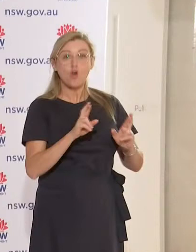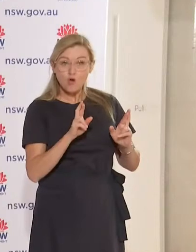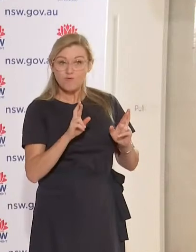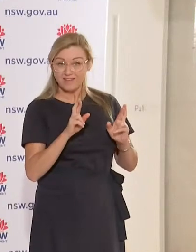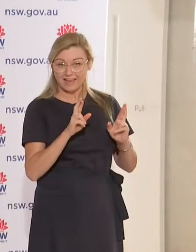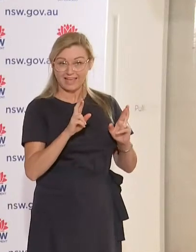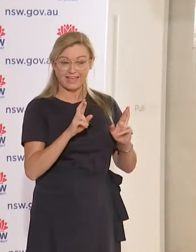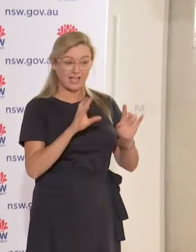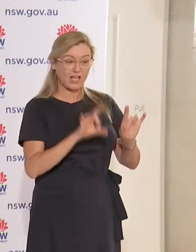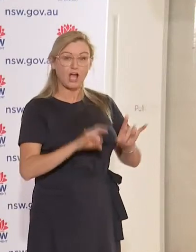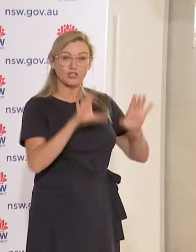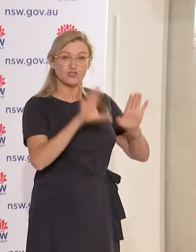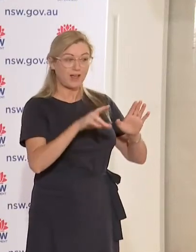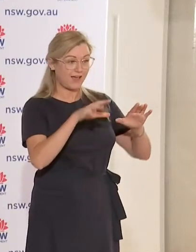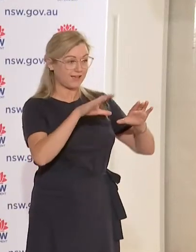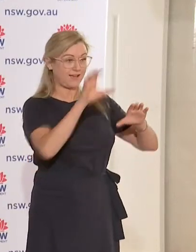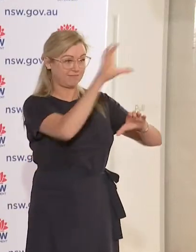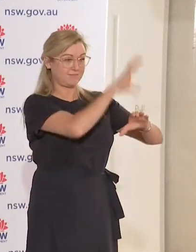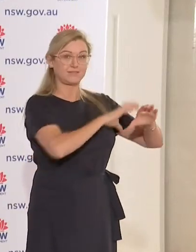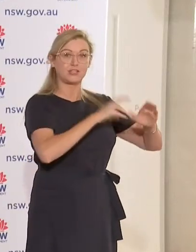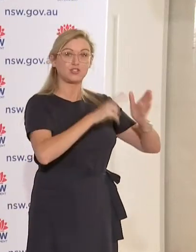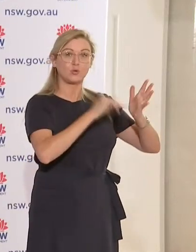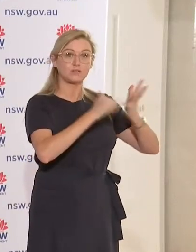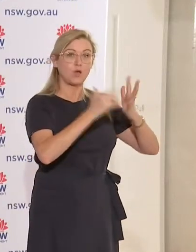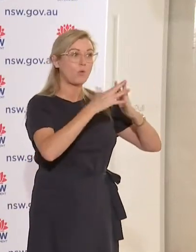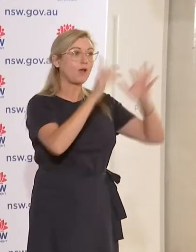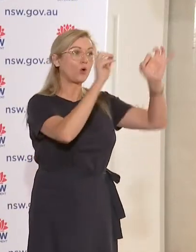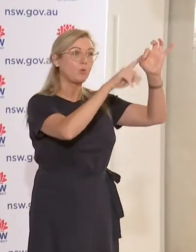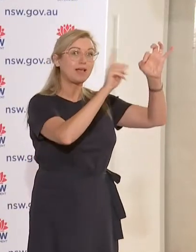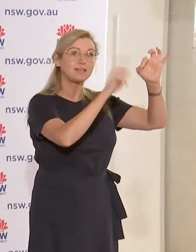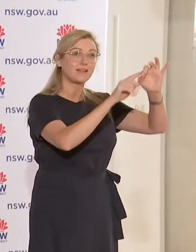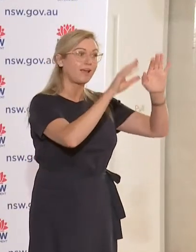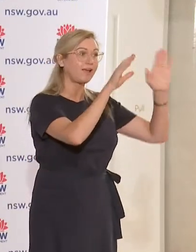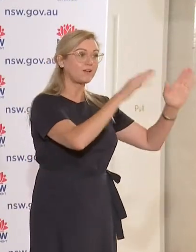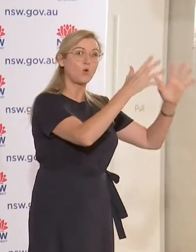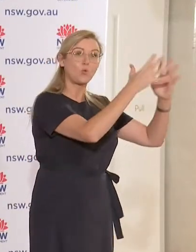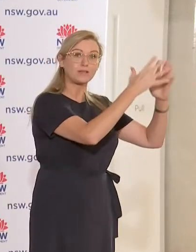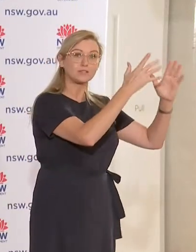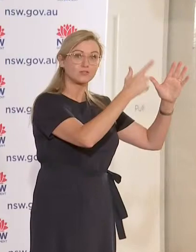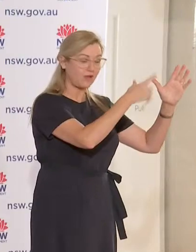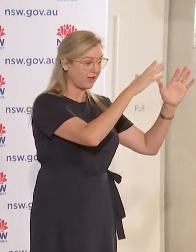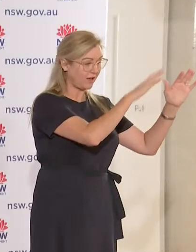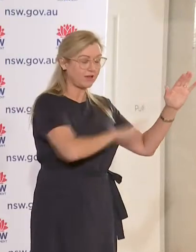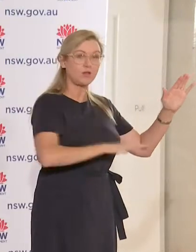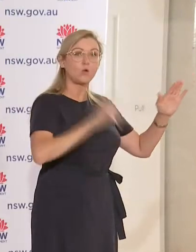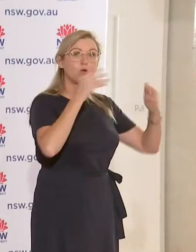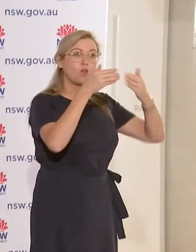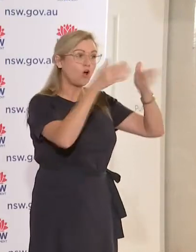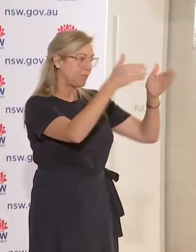gone in Australia. And it's only a matter of time before Delta becomes a part of every state's